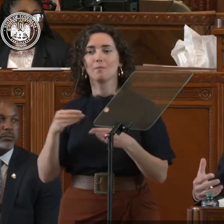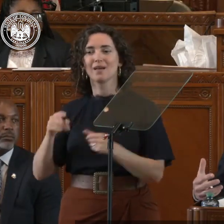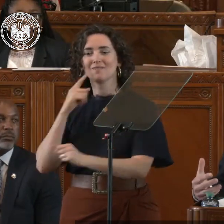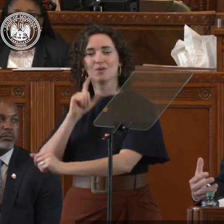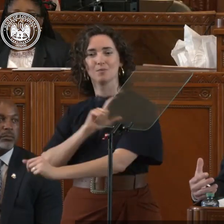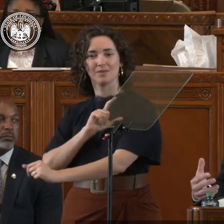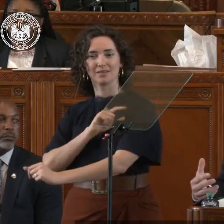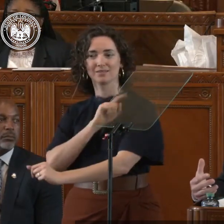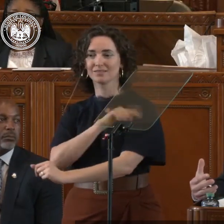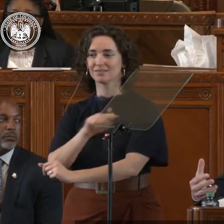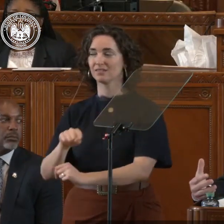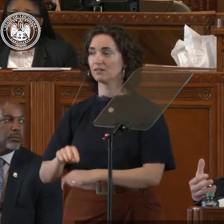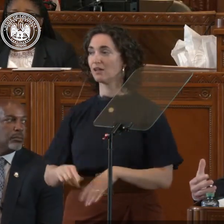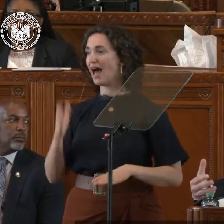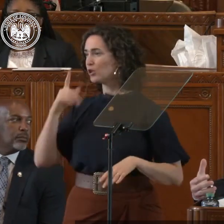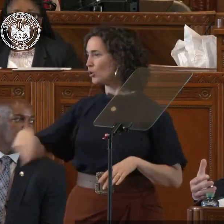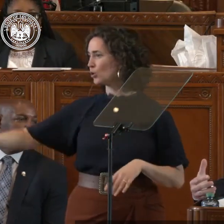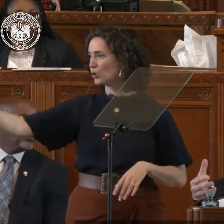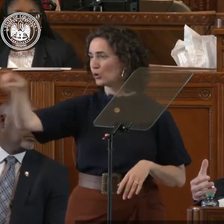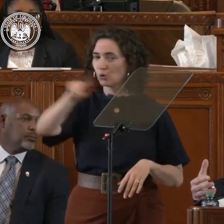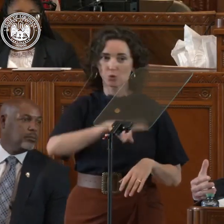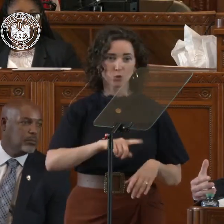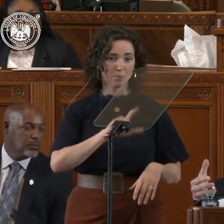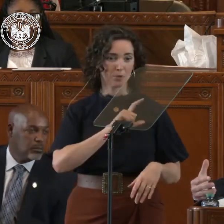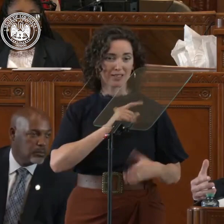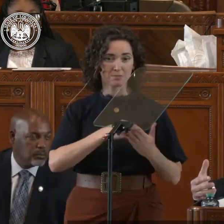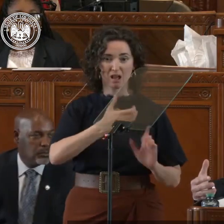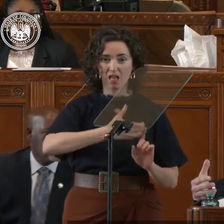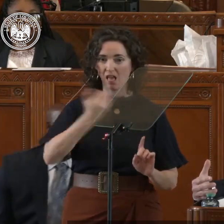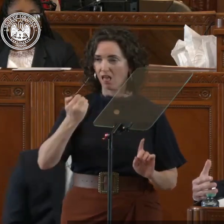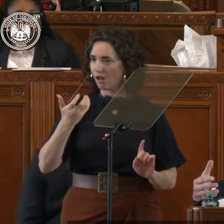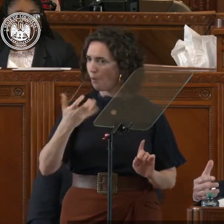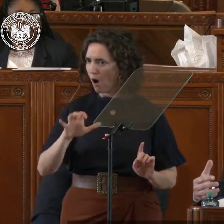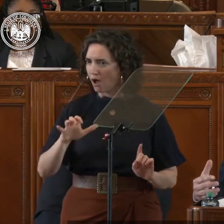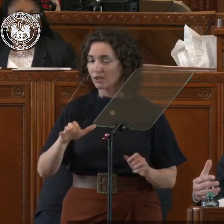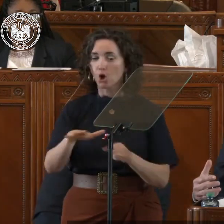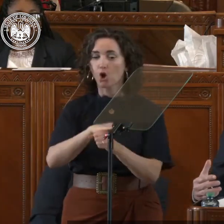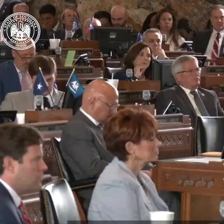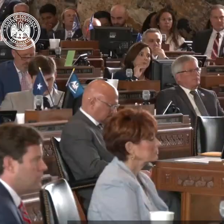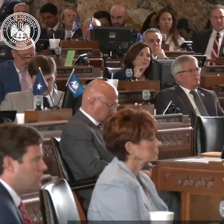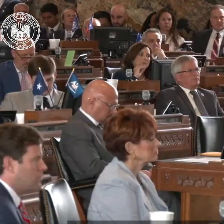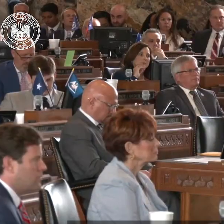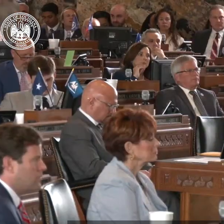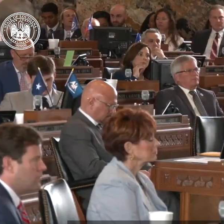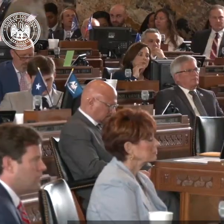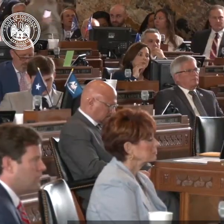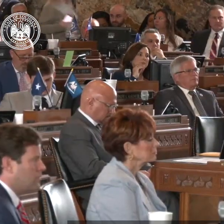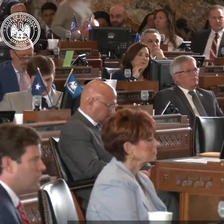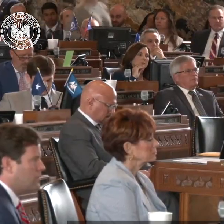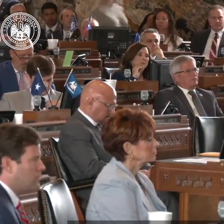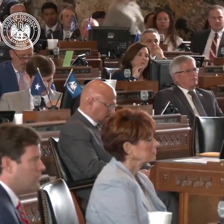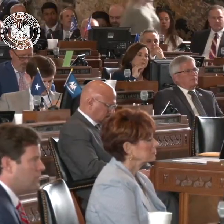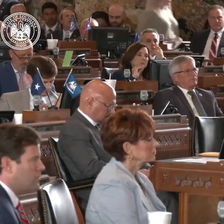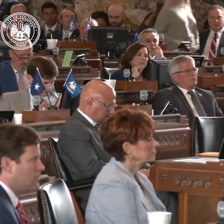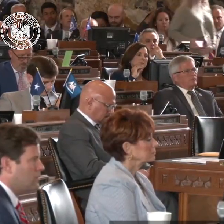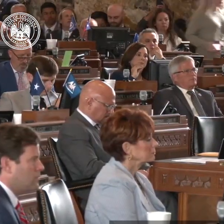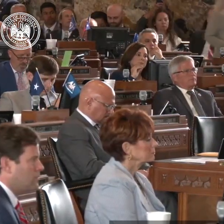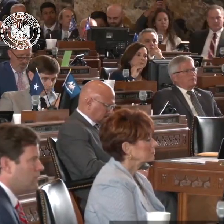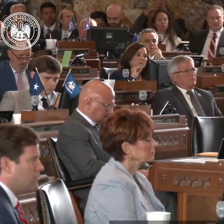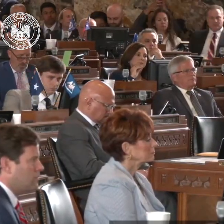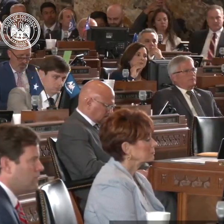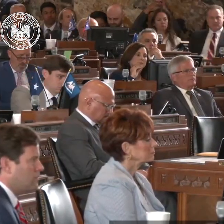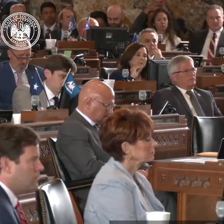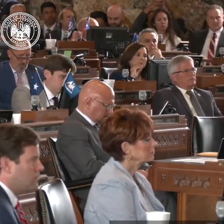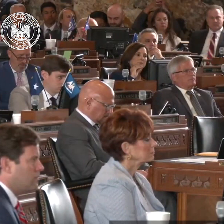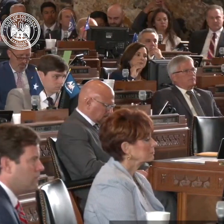chamber is in favor of defunding the police or local government or our public school systems. But